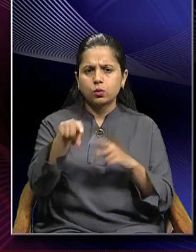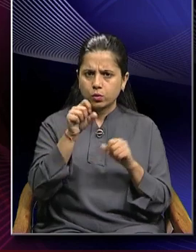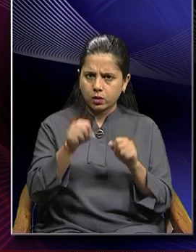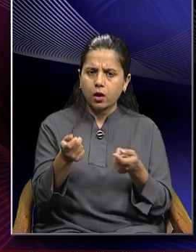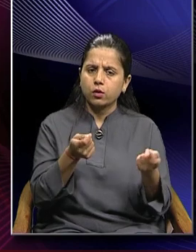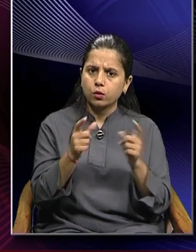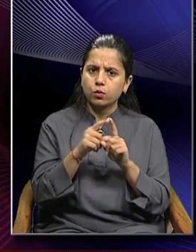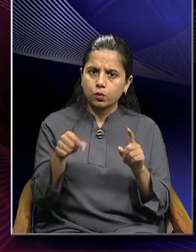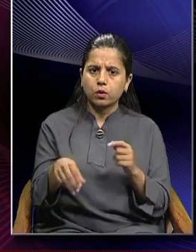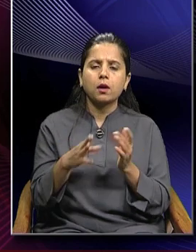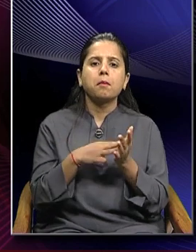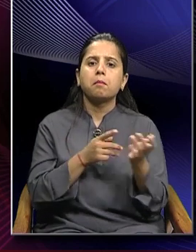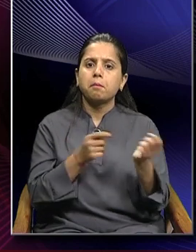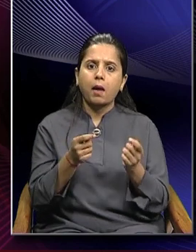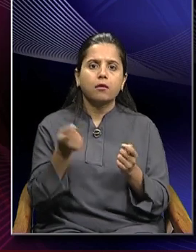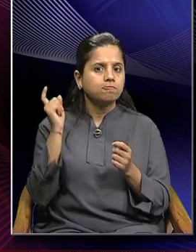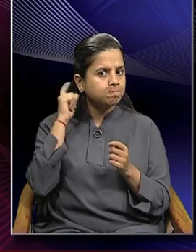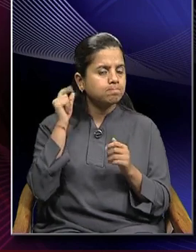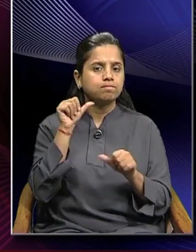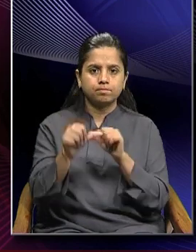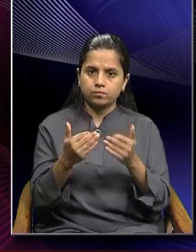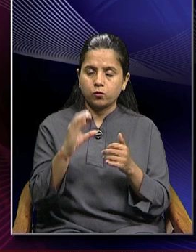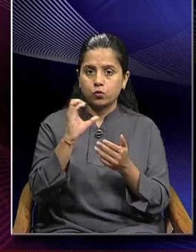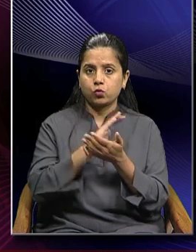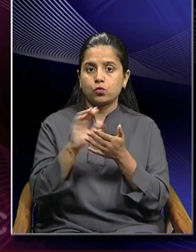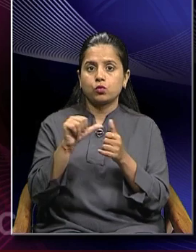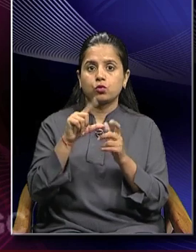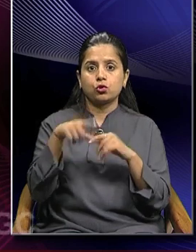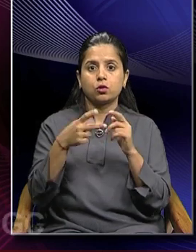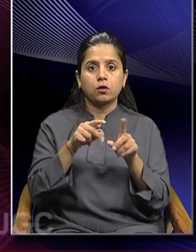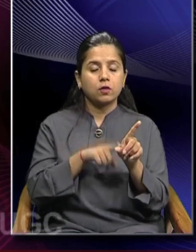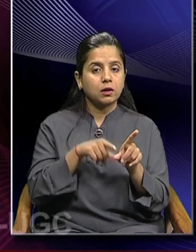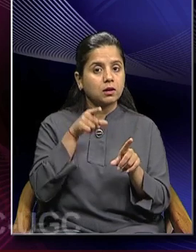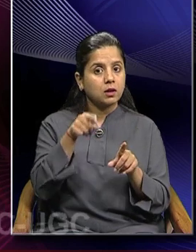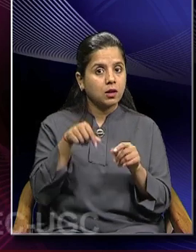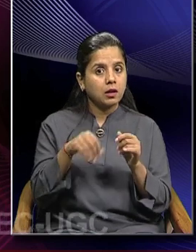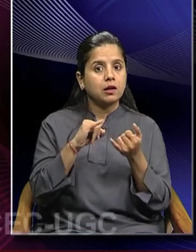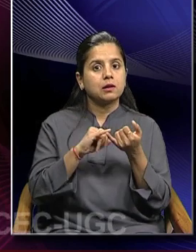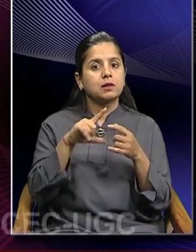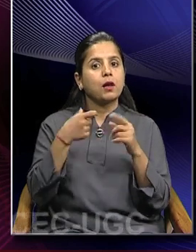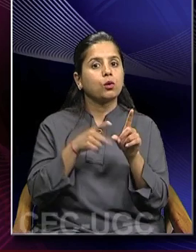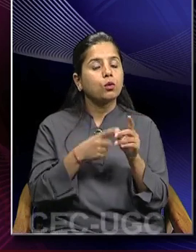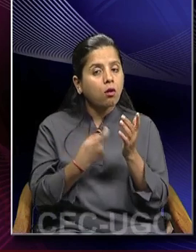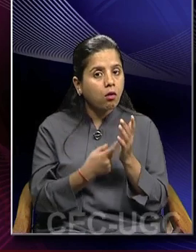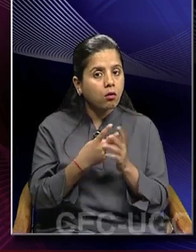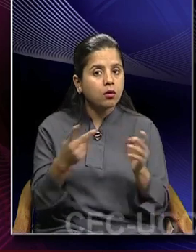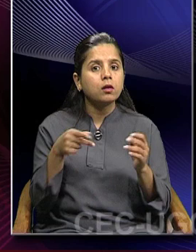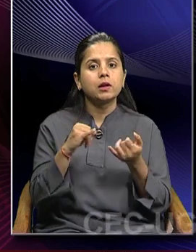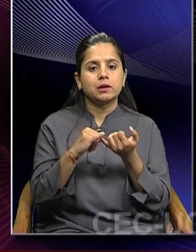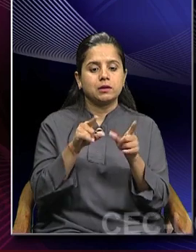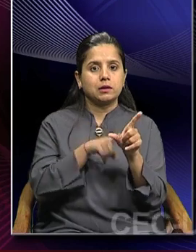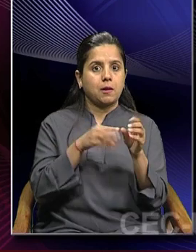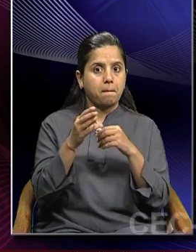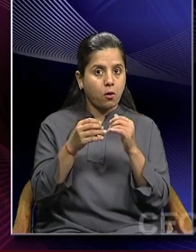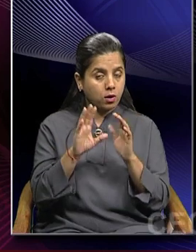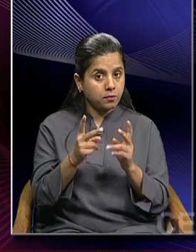management by the way of consciousness. Chakrabarti talks about the need for sacro-secular symbiosis. There is a researcher called